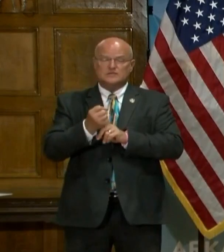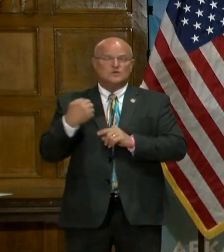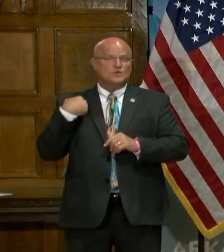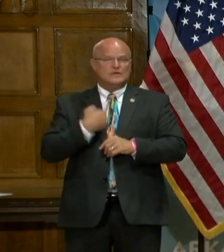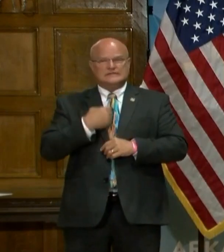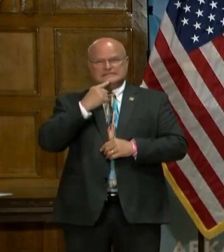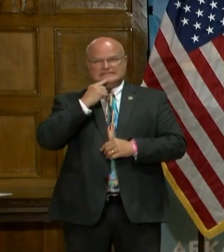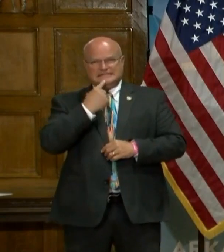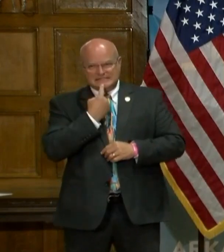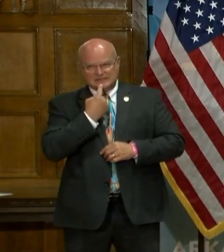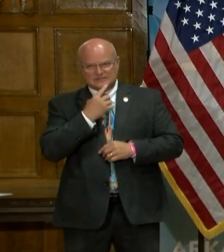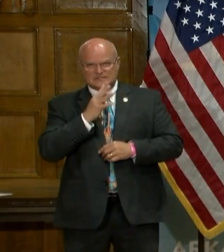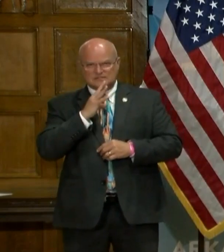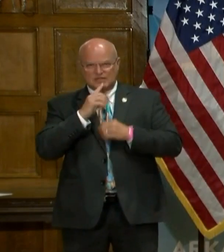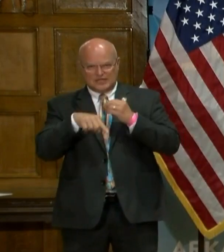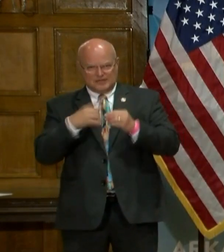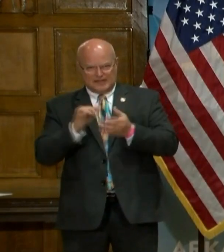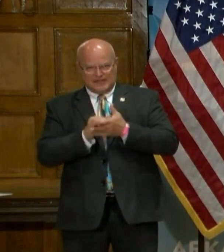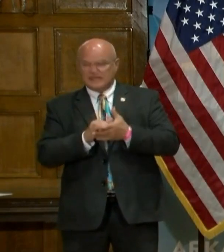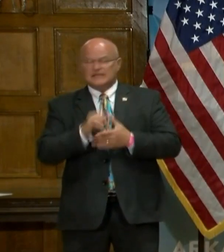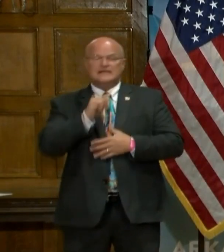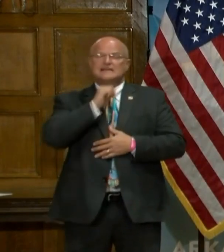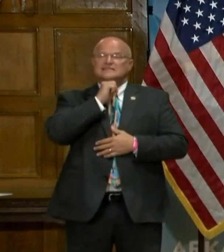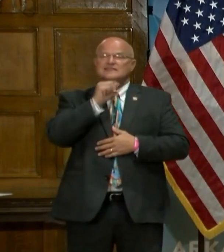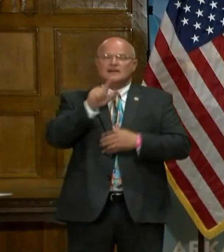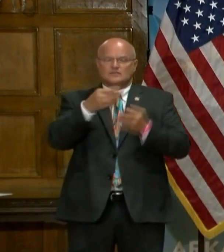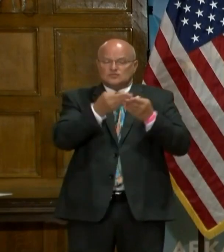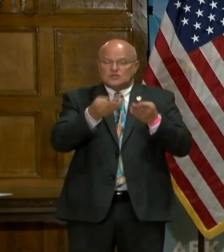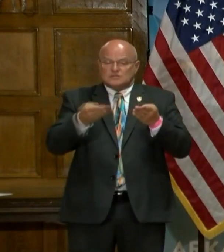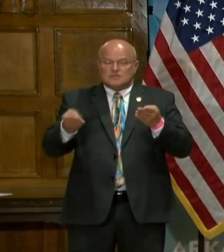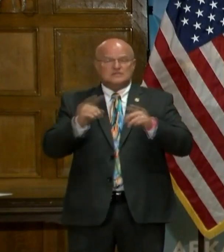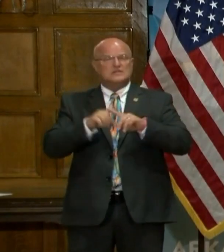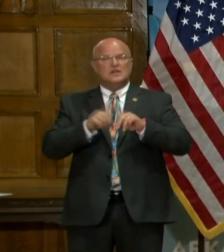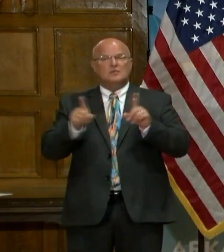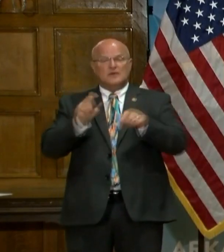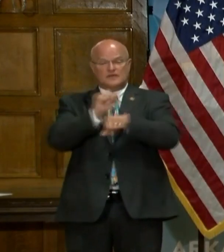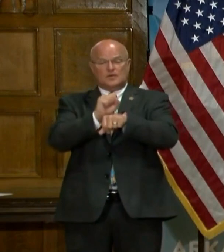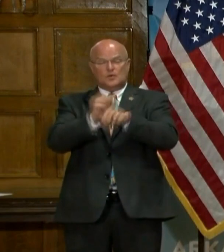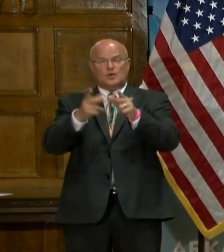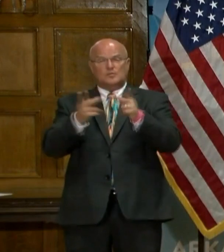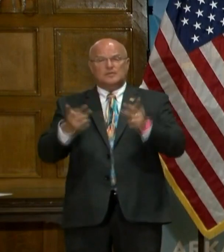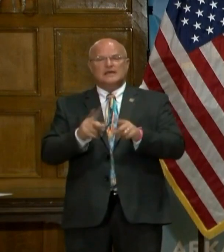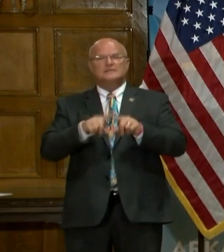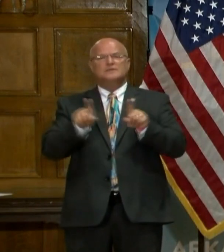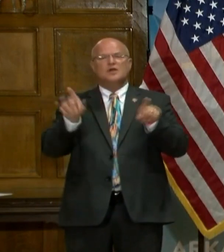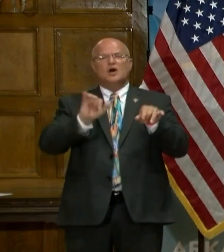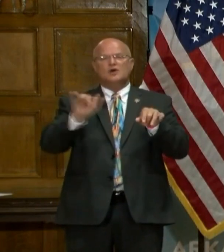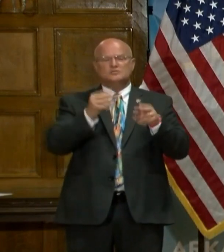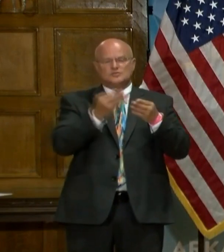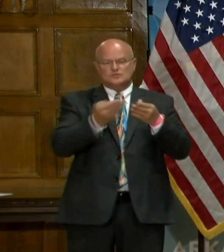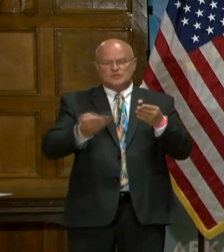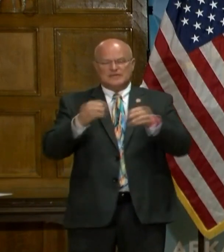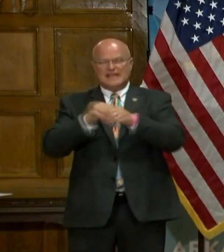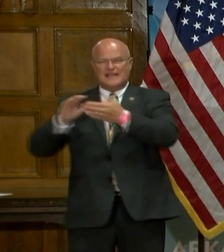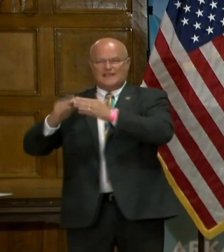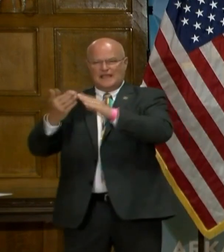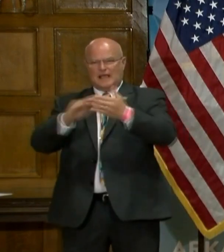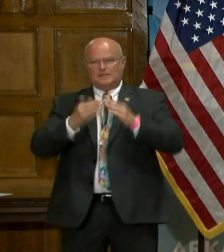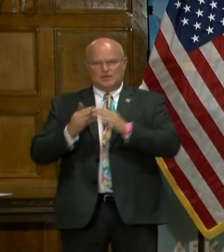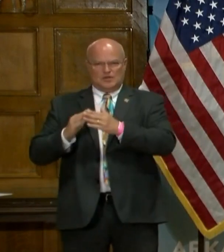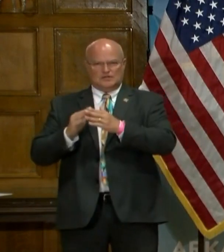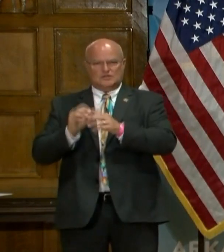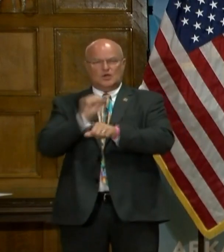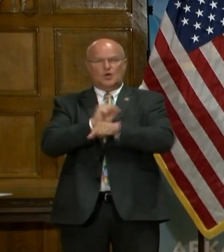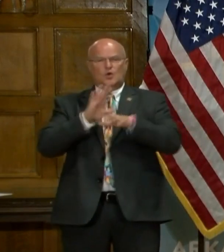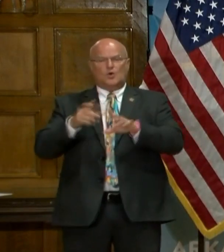very, very seriously, not just transmission at the work site, but also transmission in those communities where